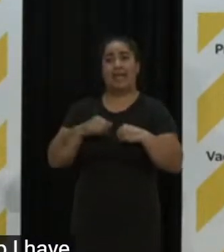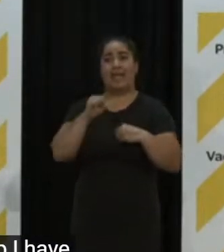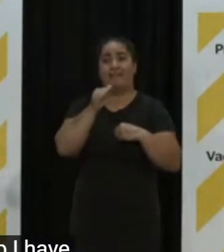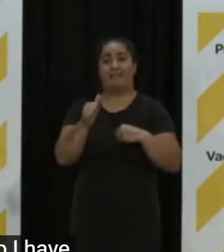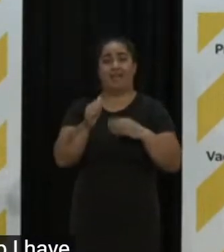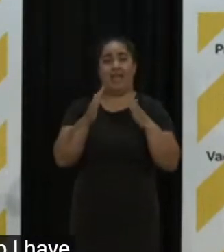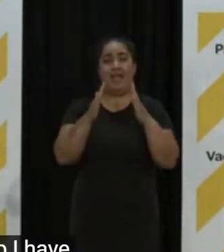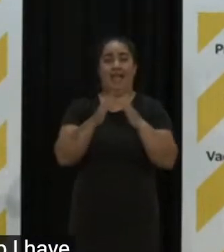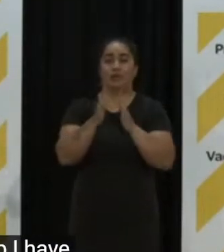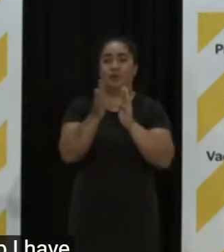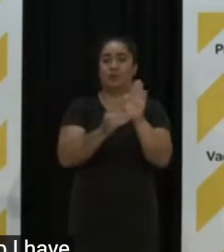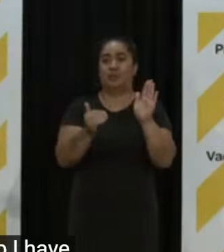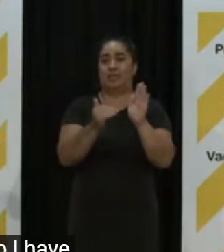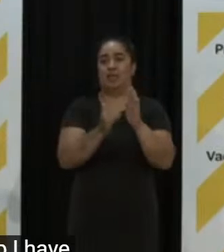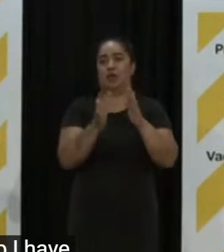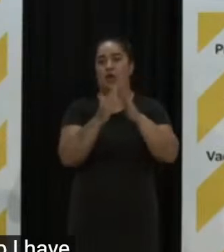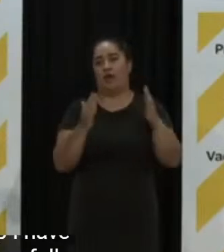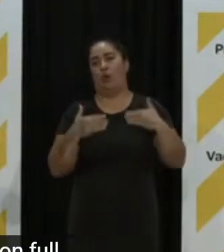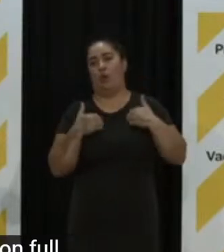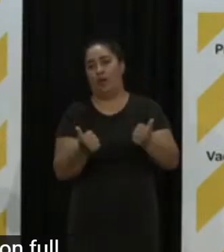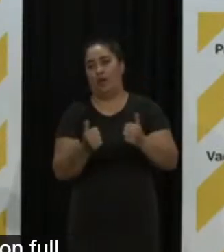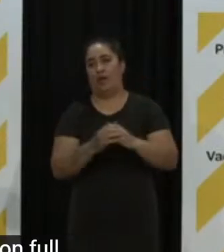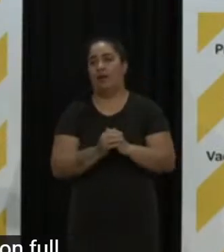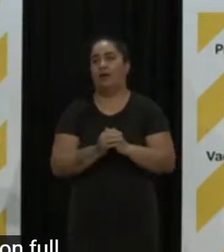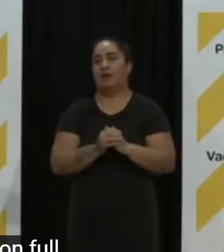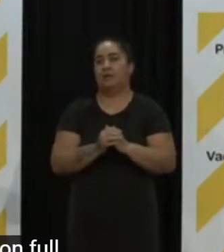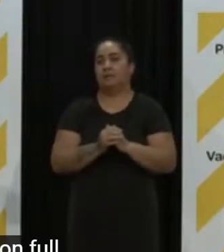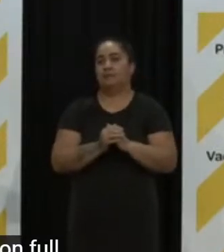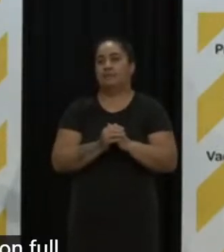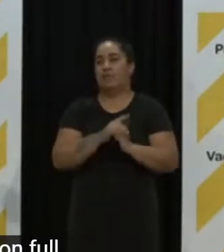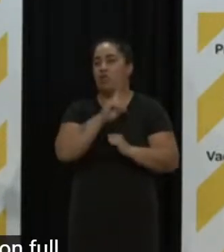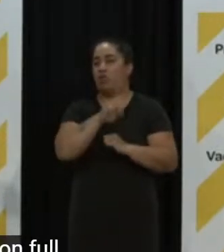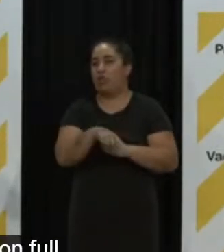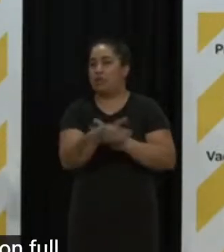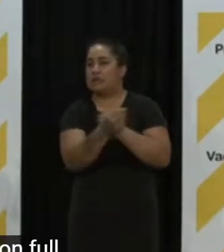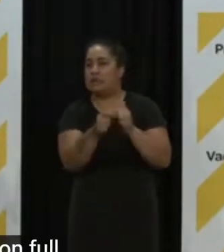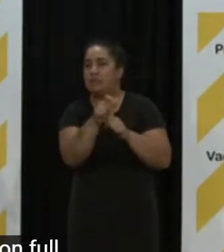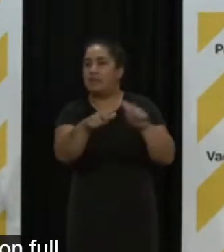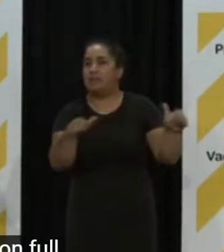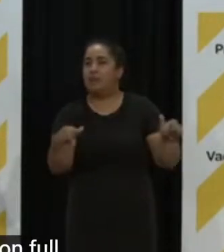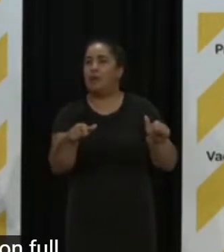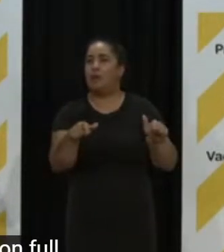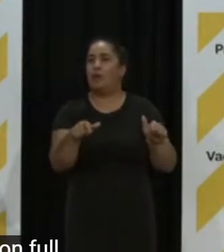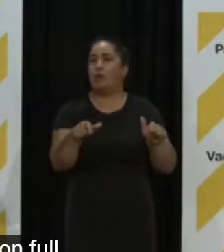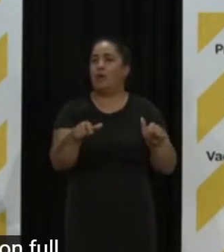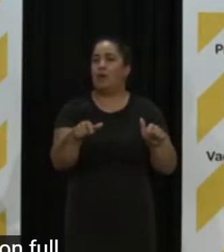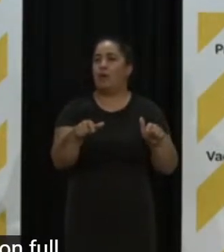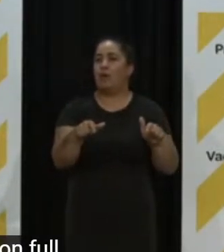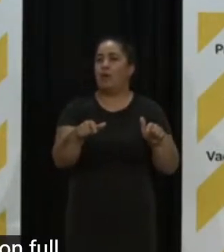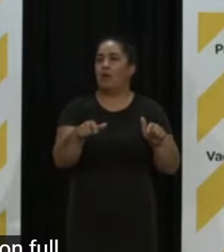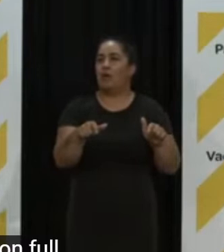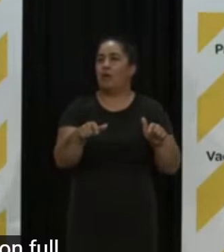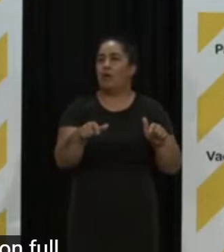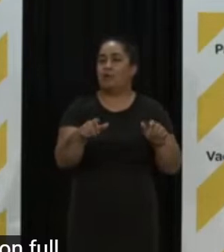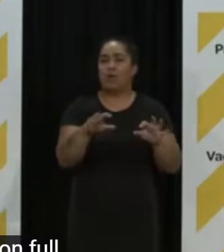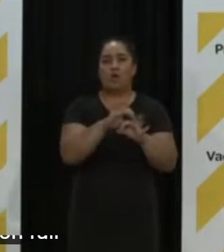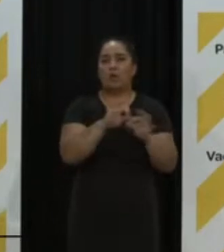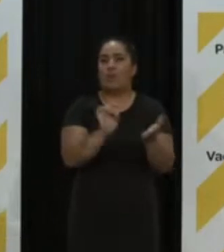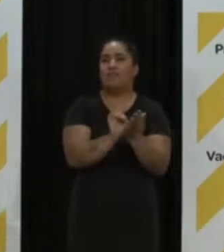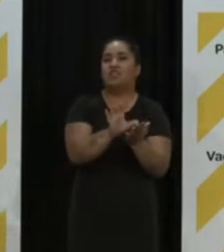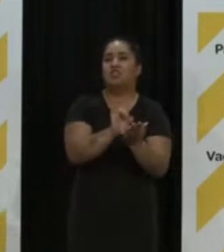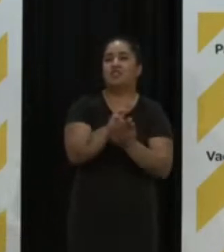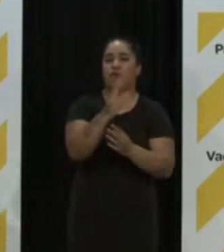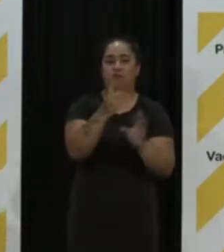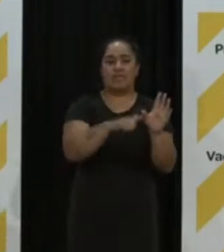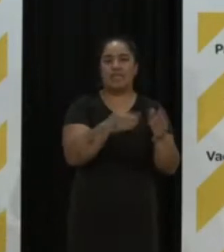not evicting some tenants despite police call-outs, prosecutions, violence, no evictions over 3 years,